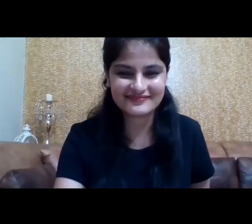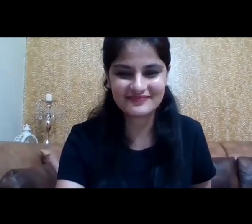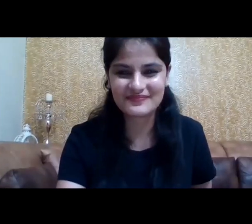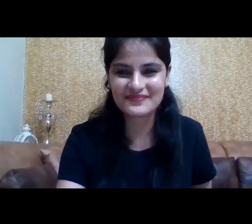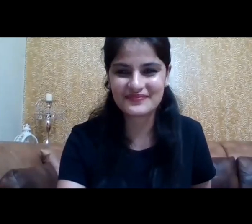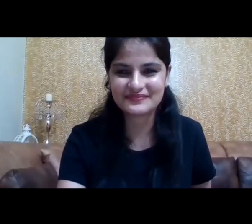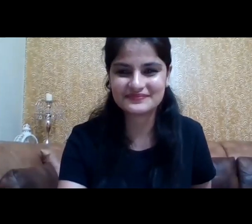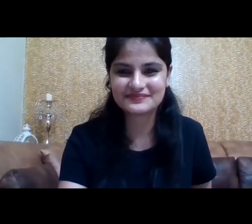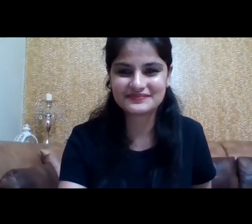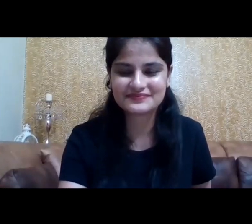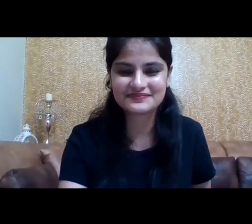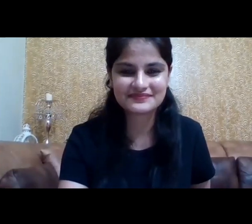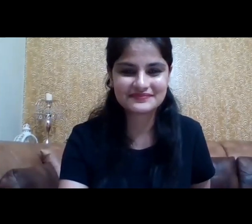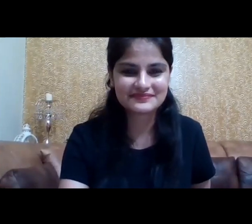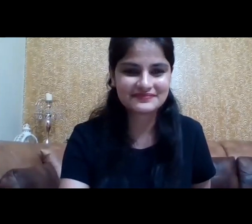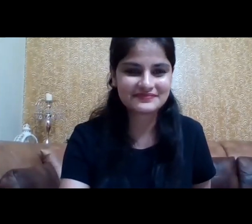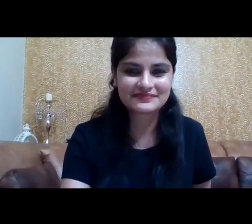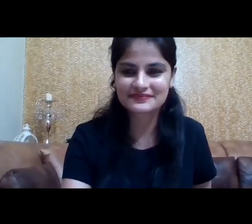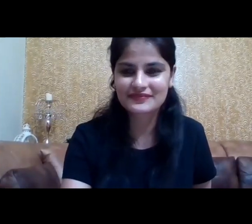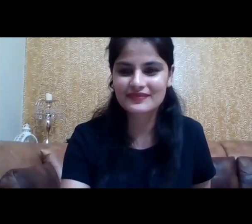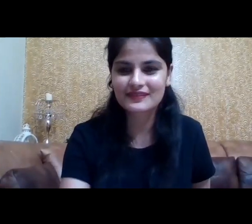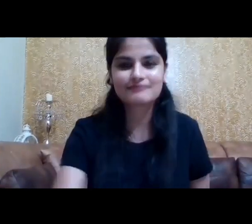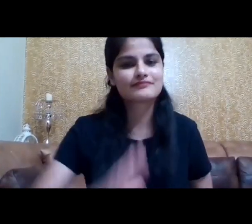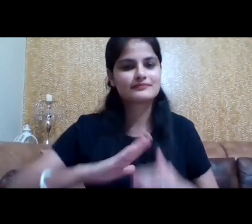thank you so much for giving your answers.